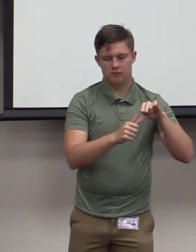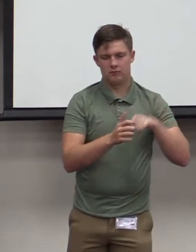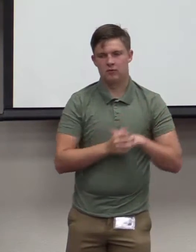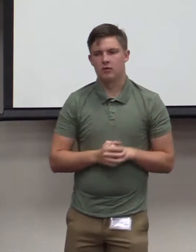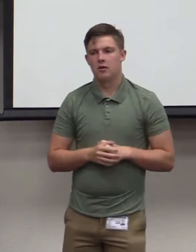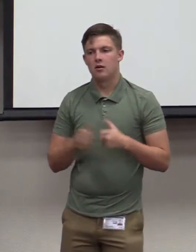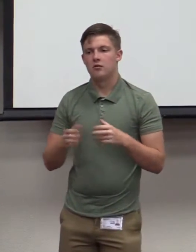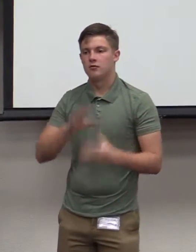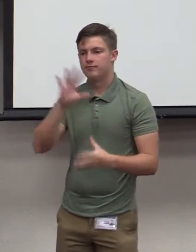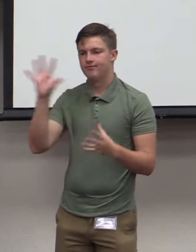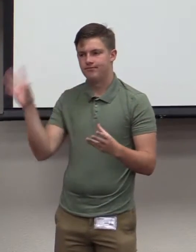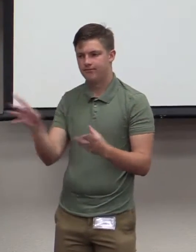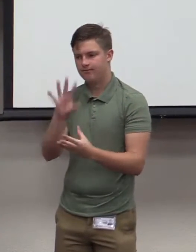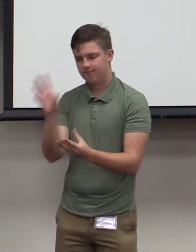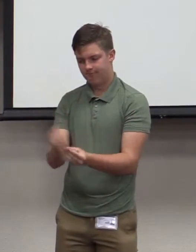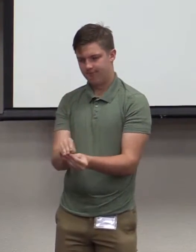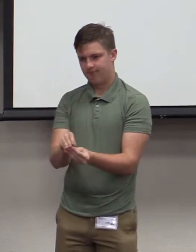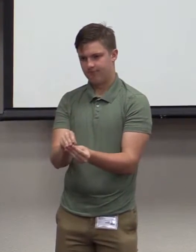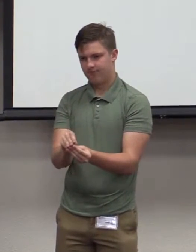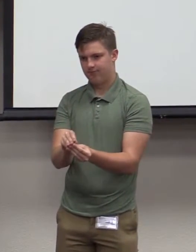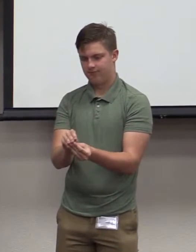So to sum it all up,